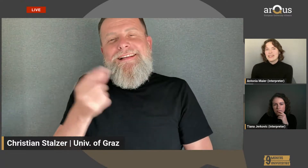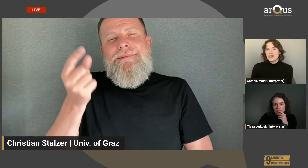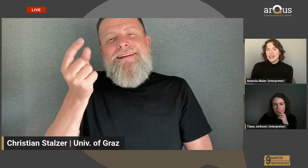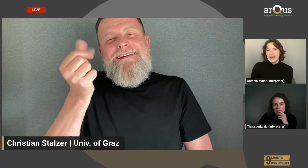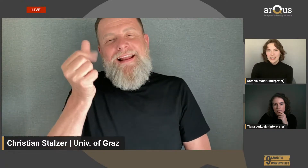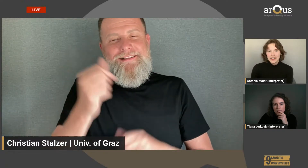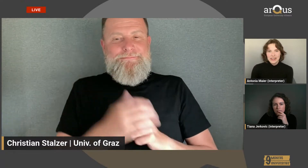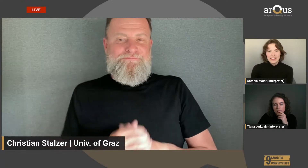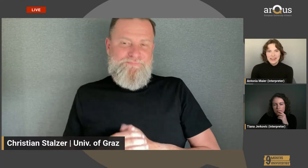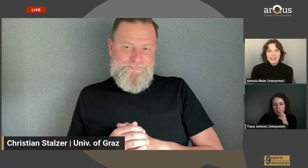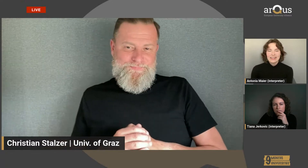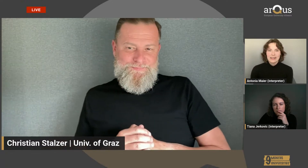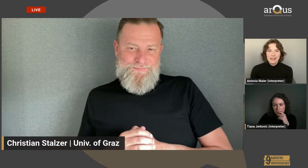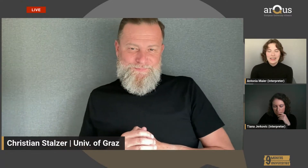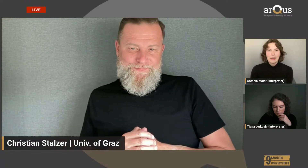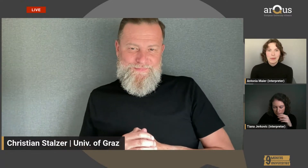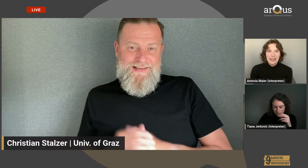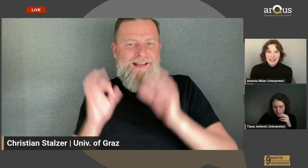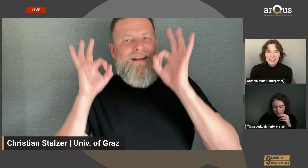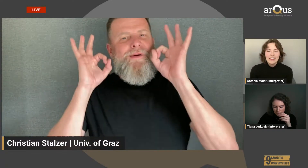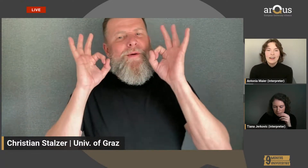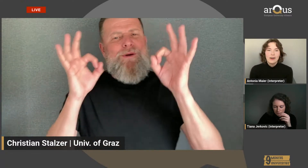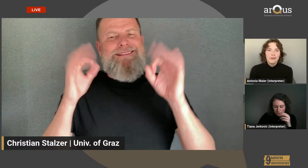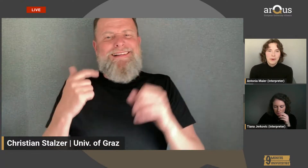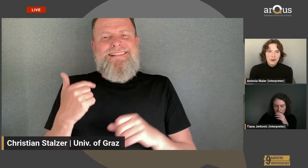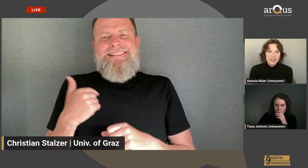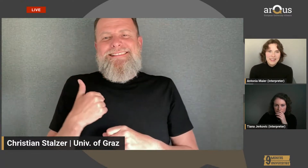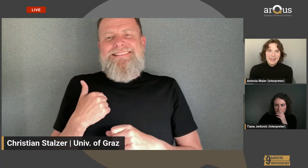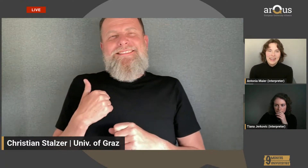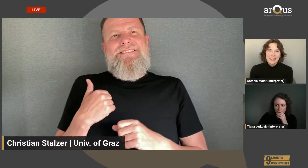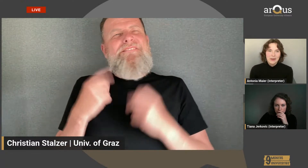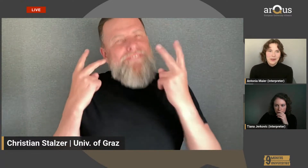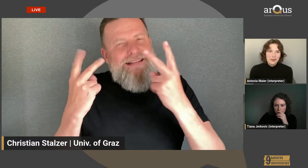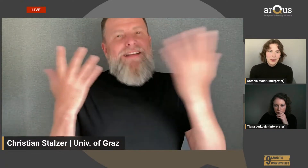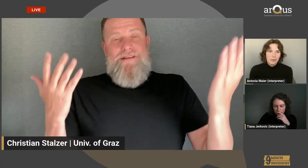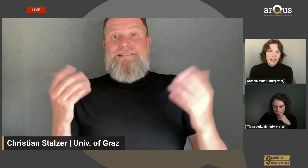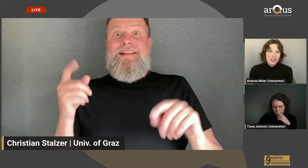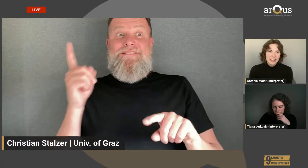we change the things little by little. Of course,